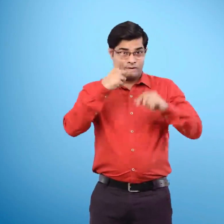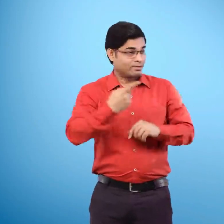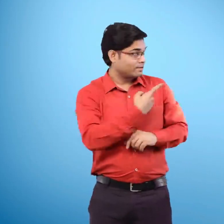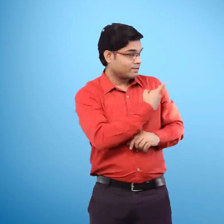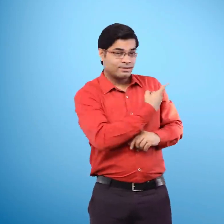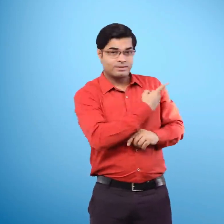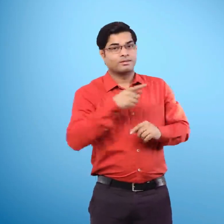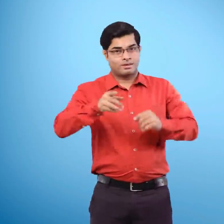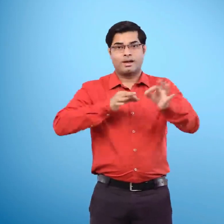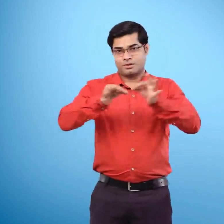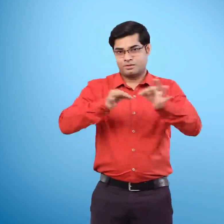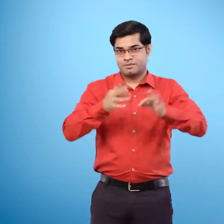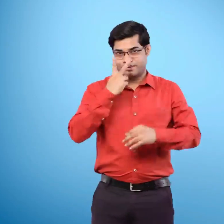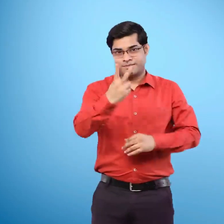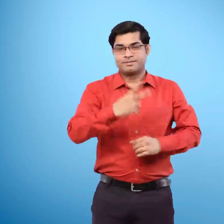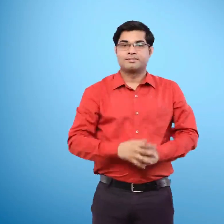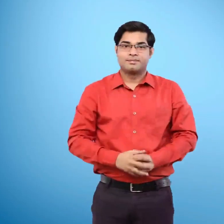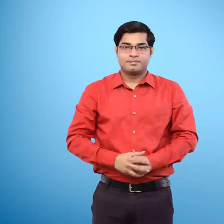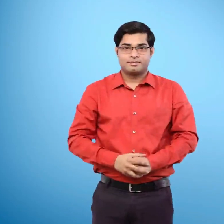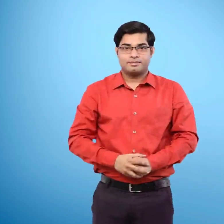This is what they saw.